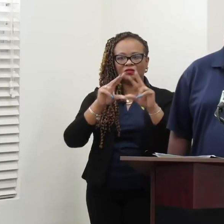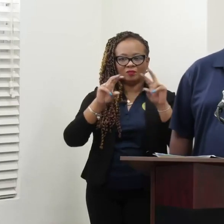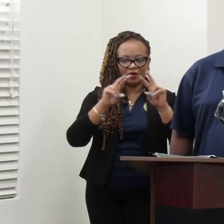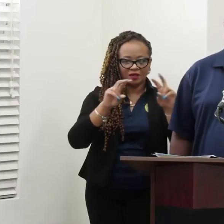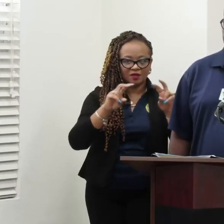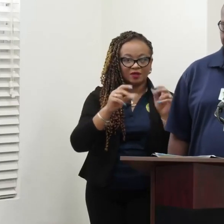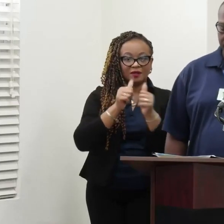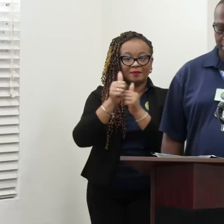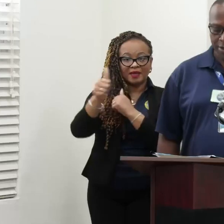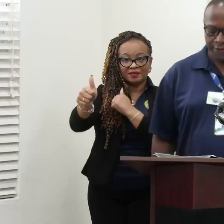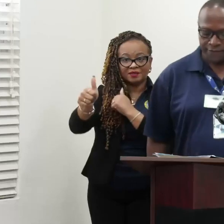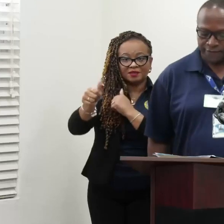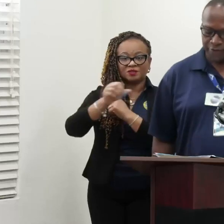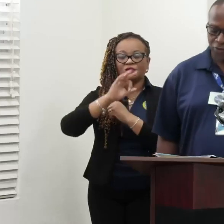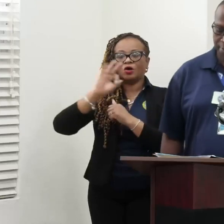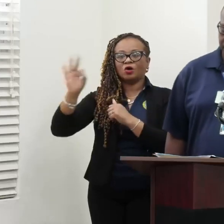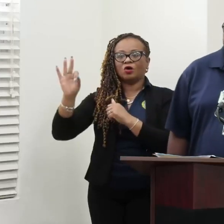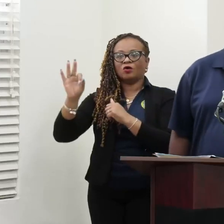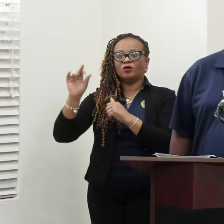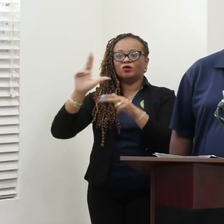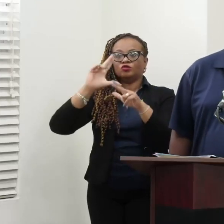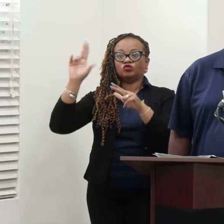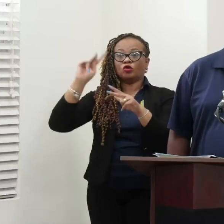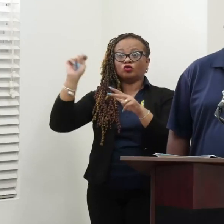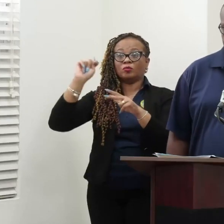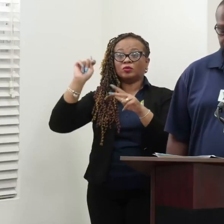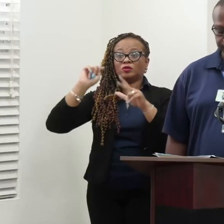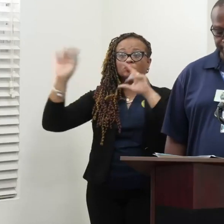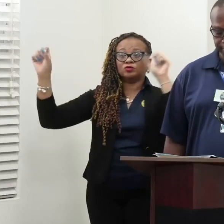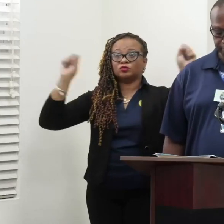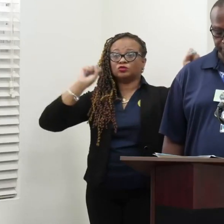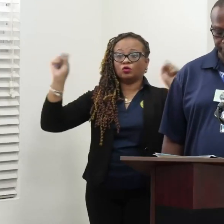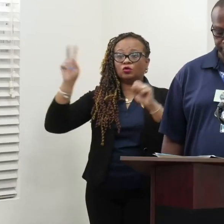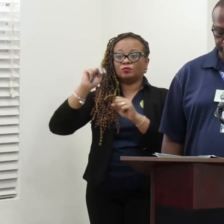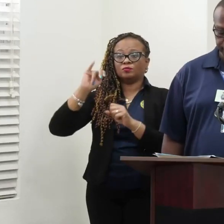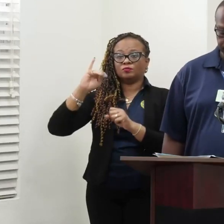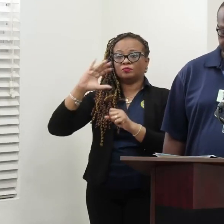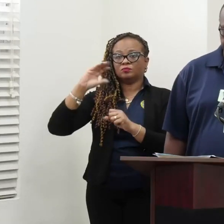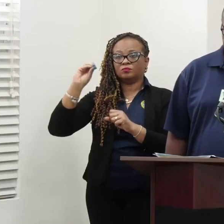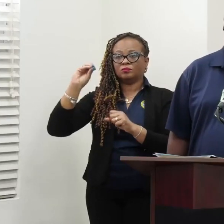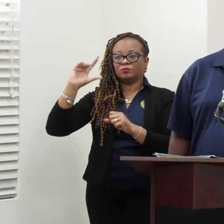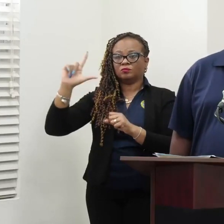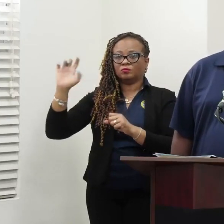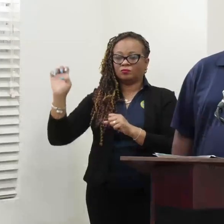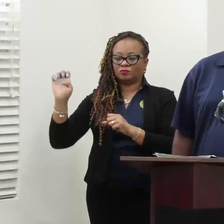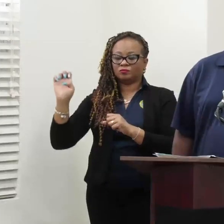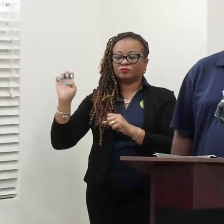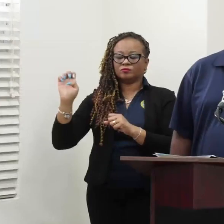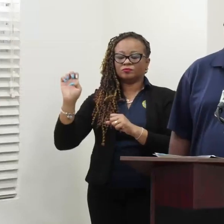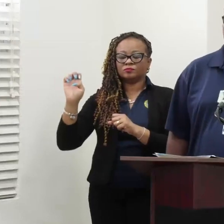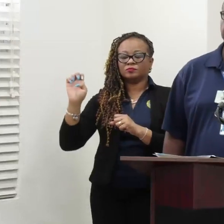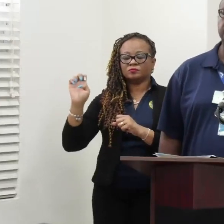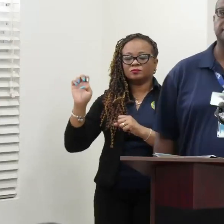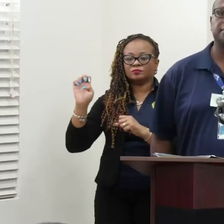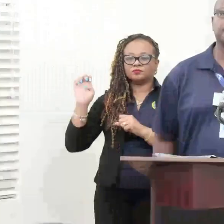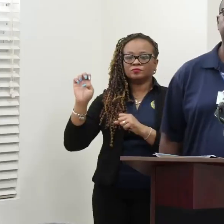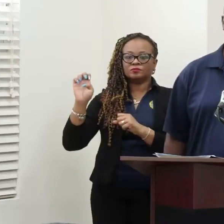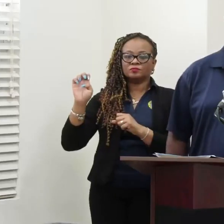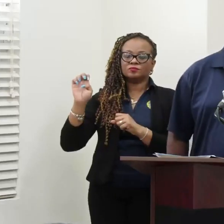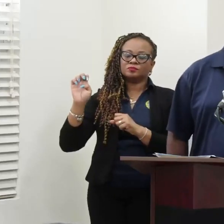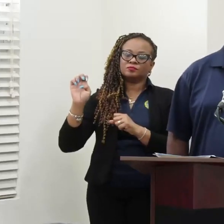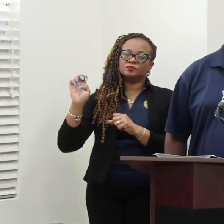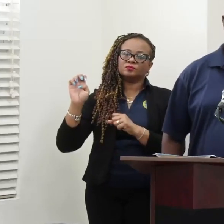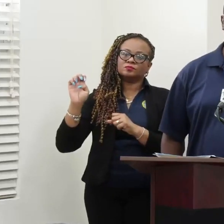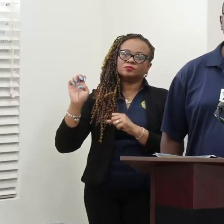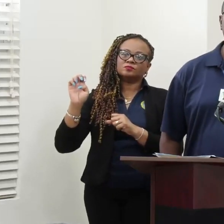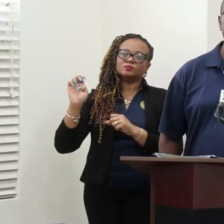the passage of Tropical Storm Nicole. Ça c'est un PPL, il y a toujours monité cyclone là